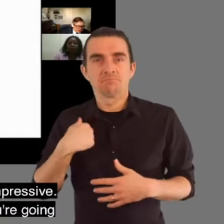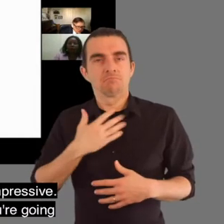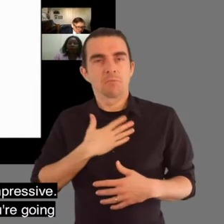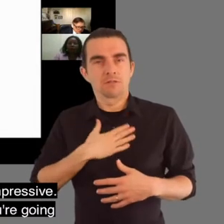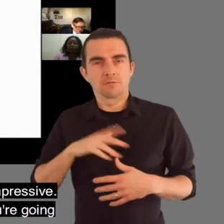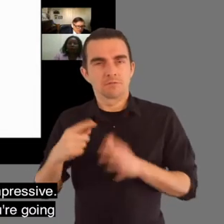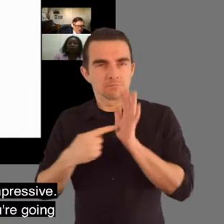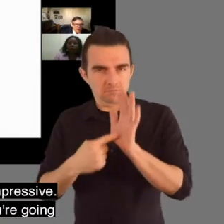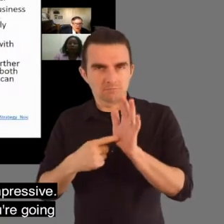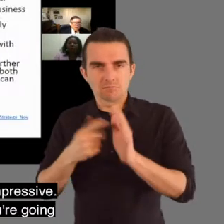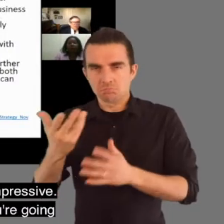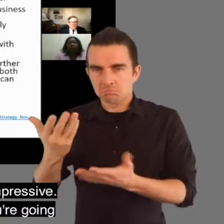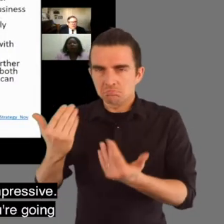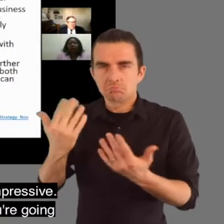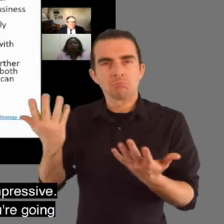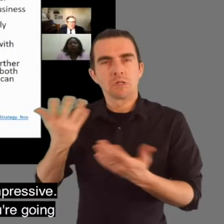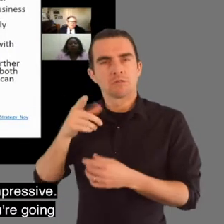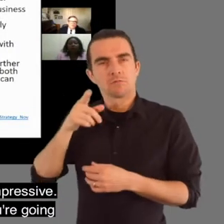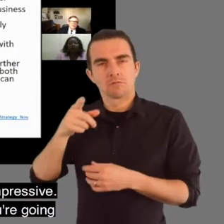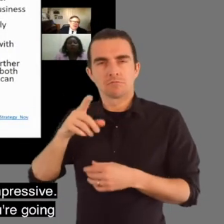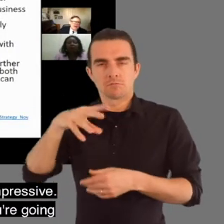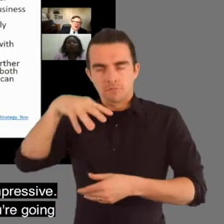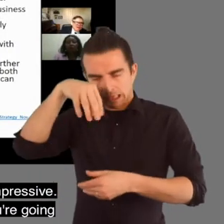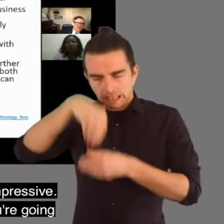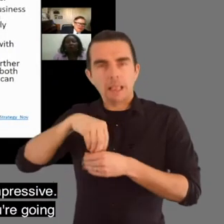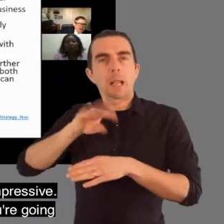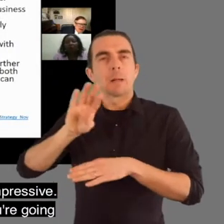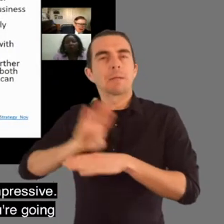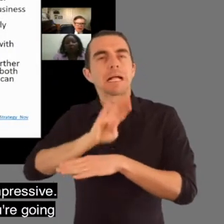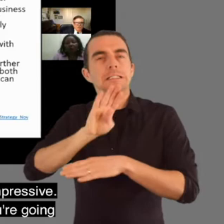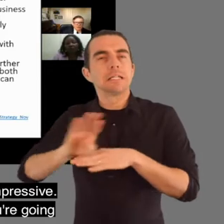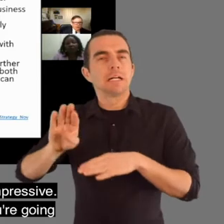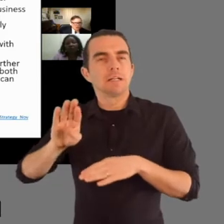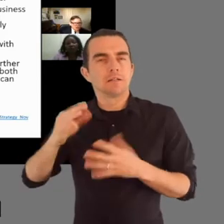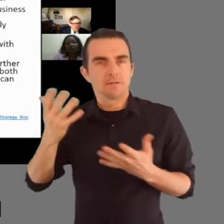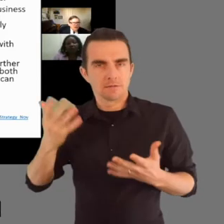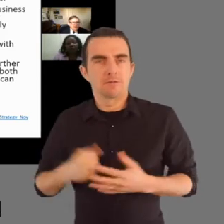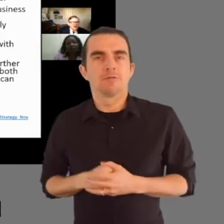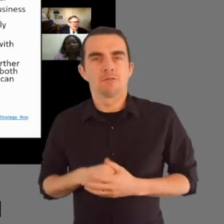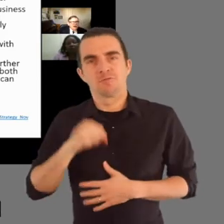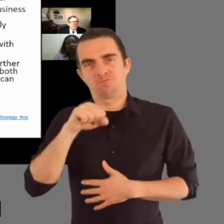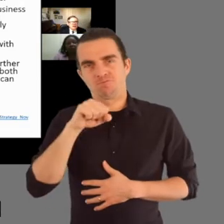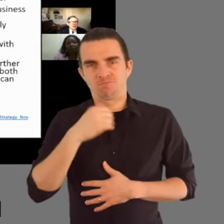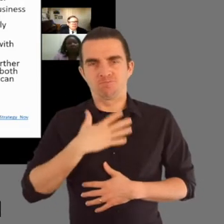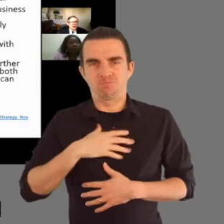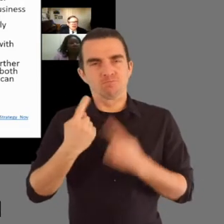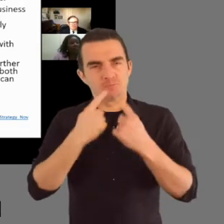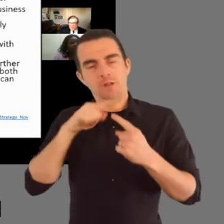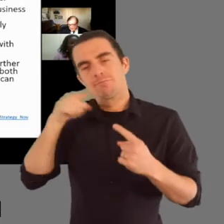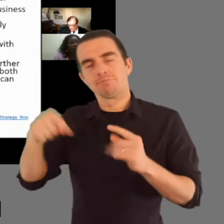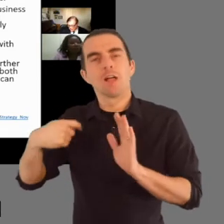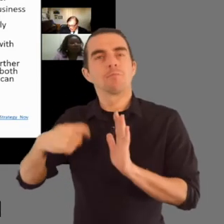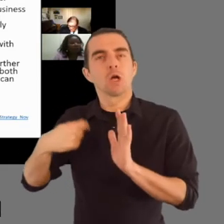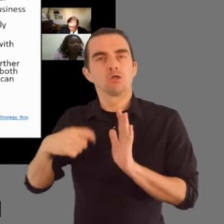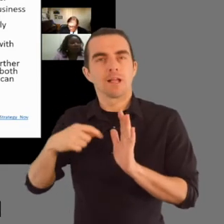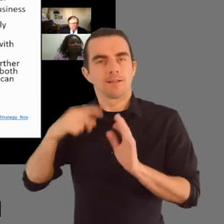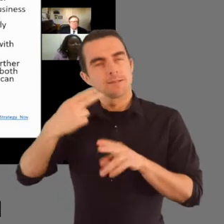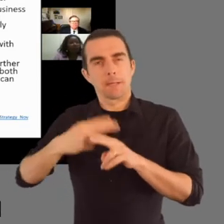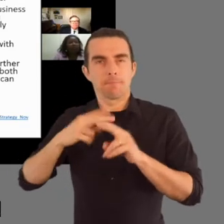So, thank you. Very impressive. Now, there's another initiative you're going to tell us about, Sarah. Tell us about In